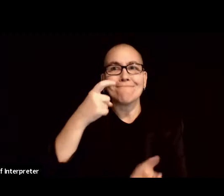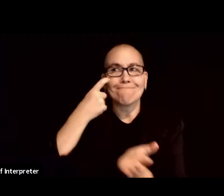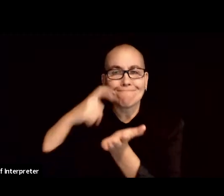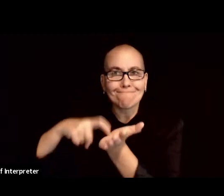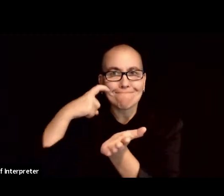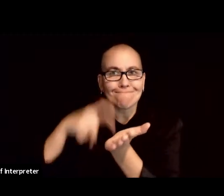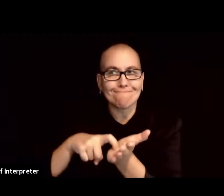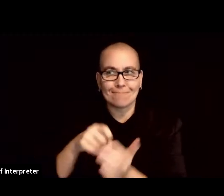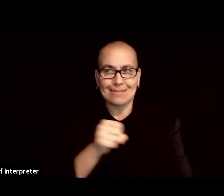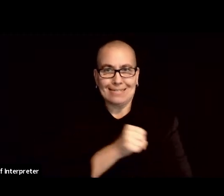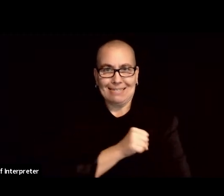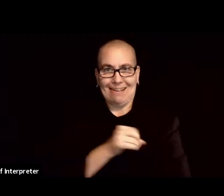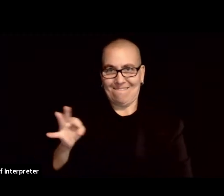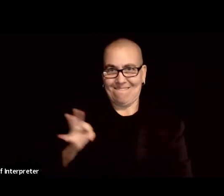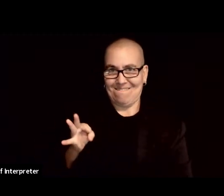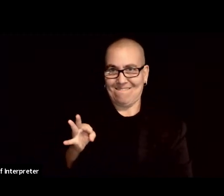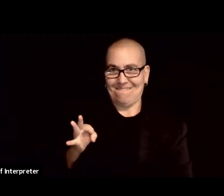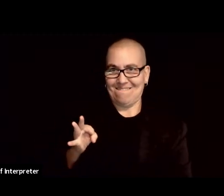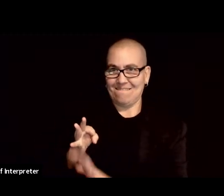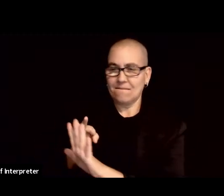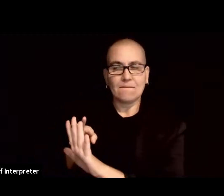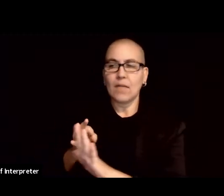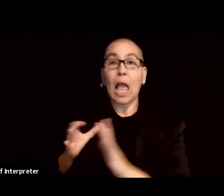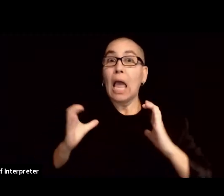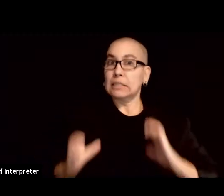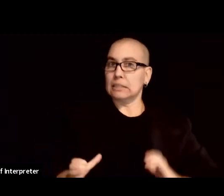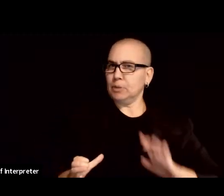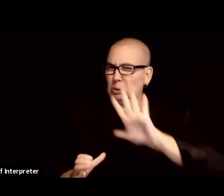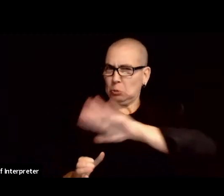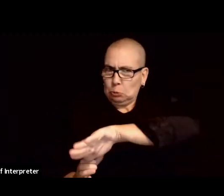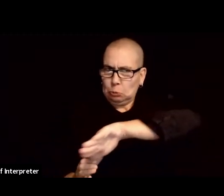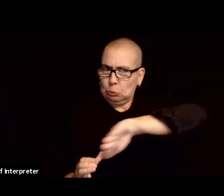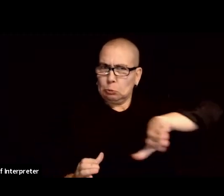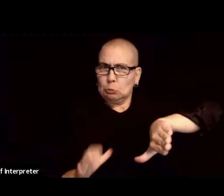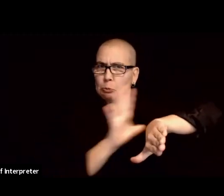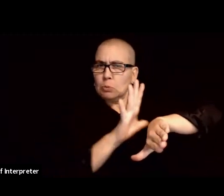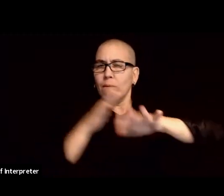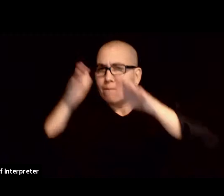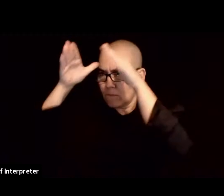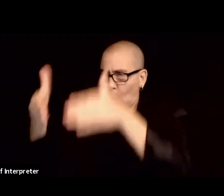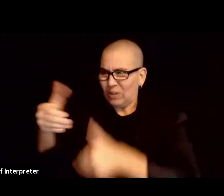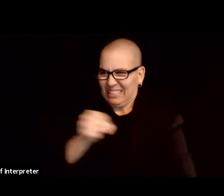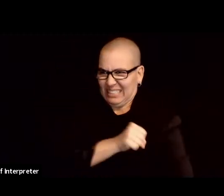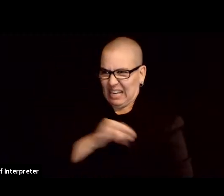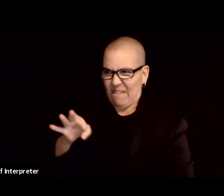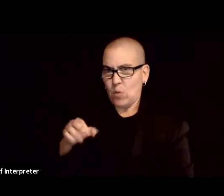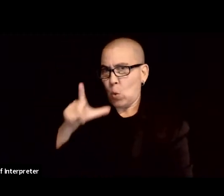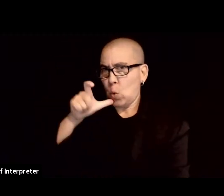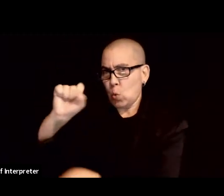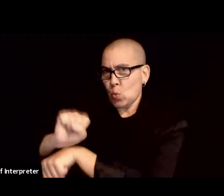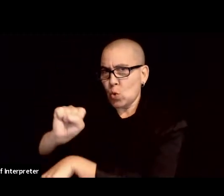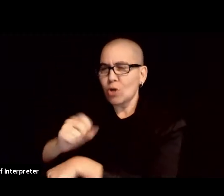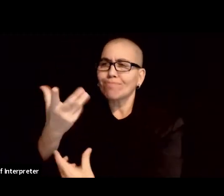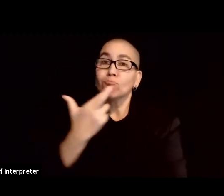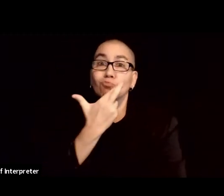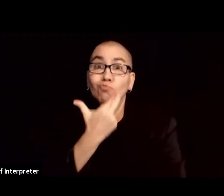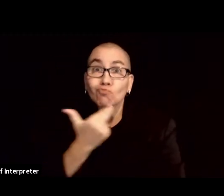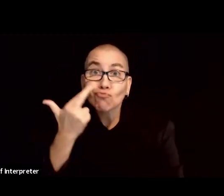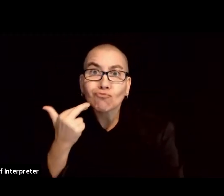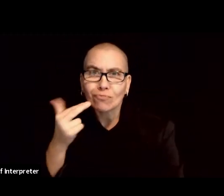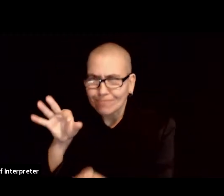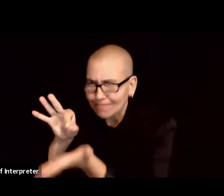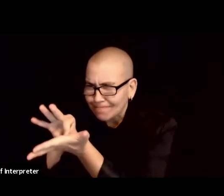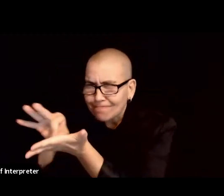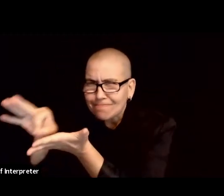that particular place. So for instance, restaurant employees are counted in a workplace outbreak,